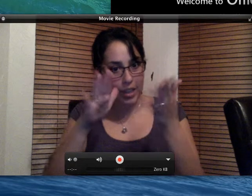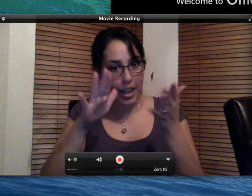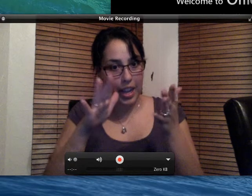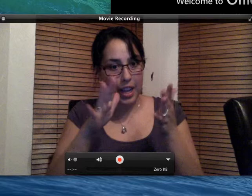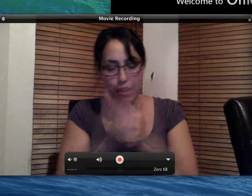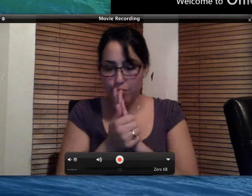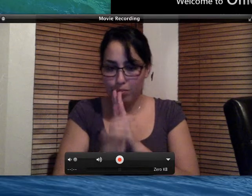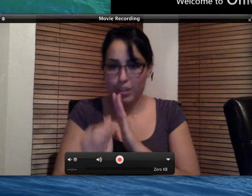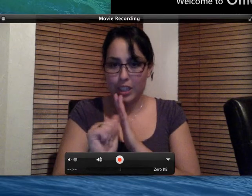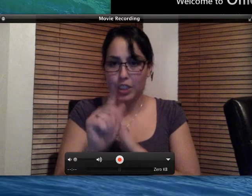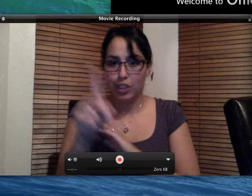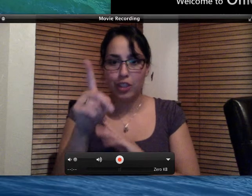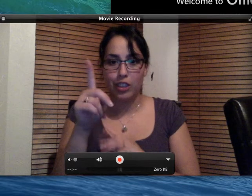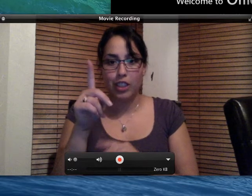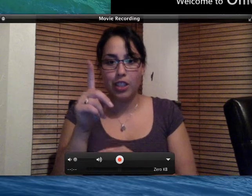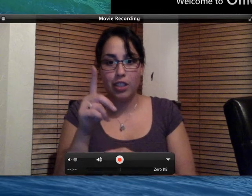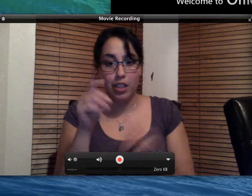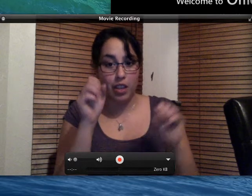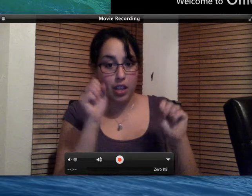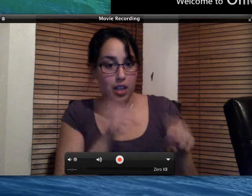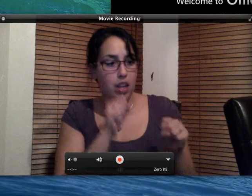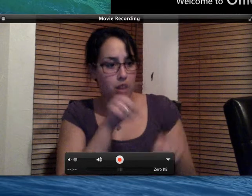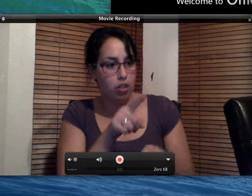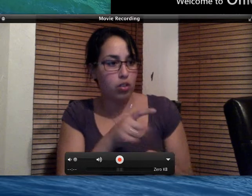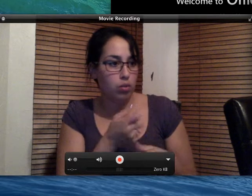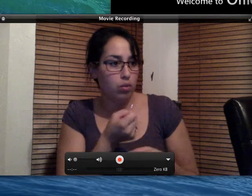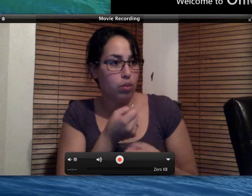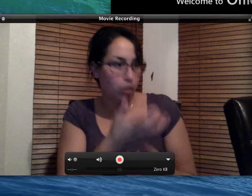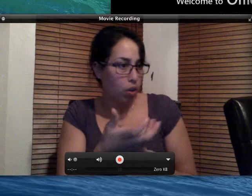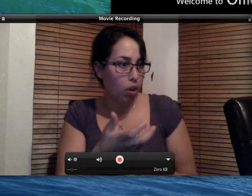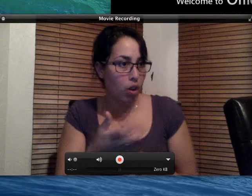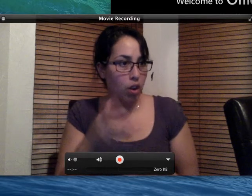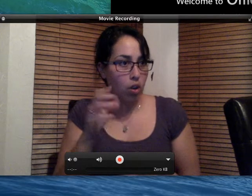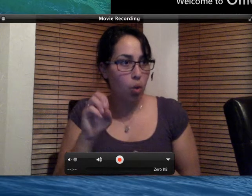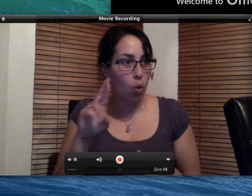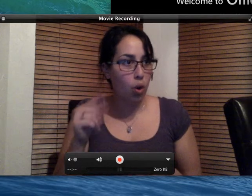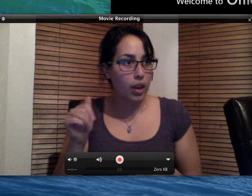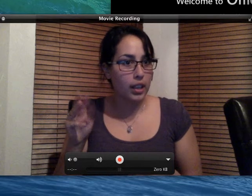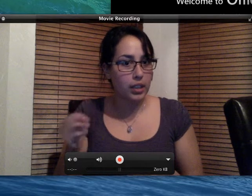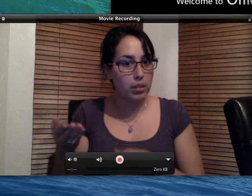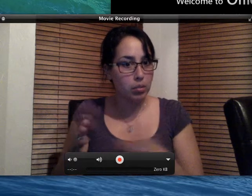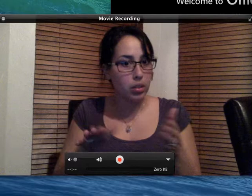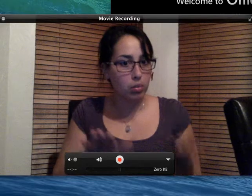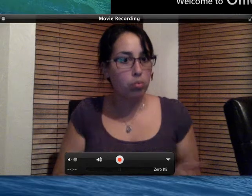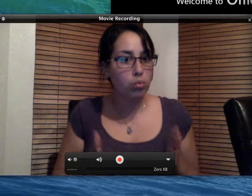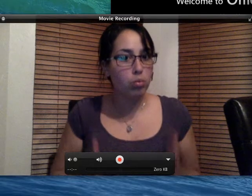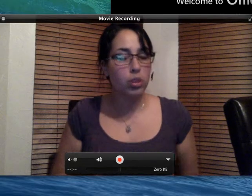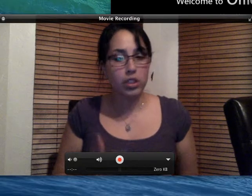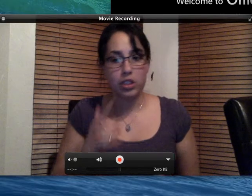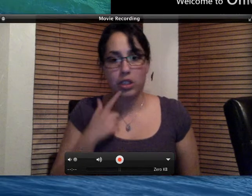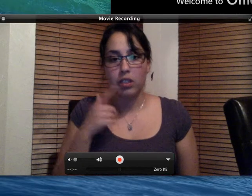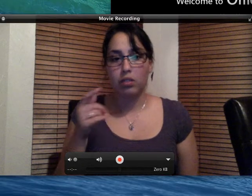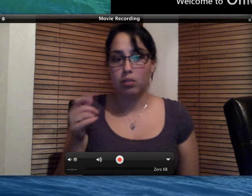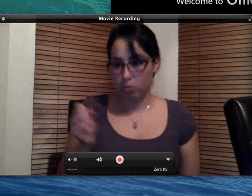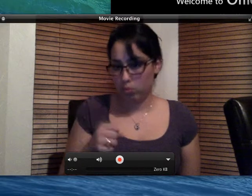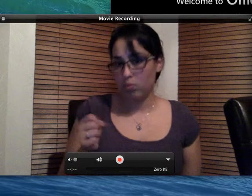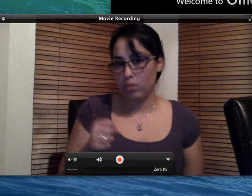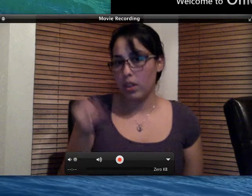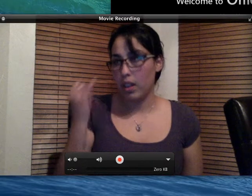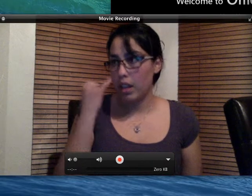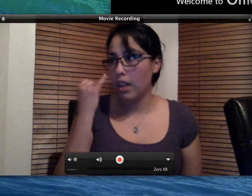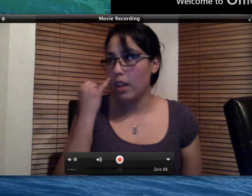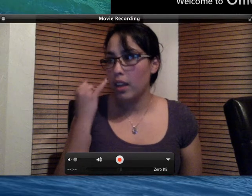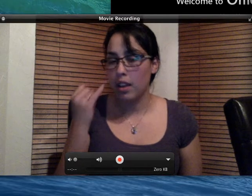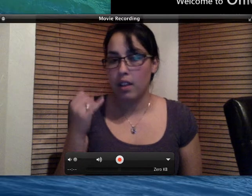said, so could you conceivably trigger an orgasm in a dead person? And she said, yes, if the sacral nerve is being oxygenated,